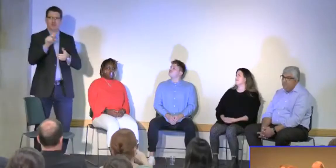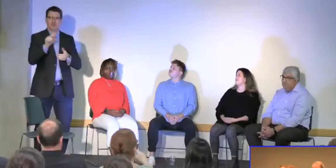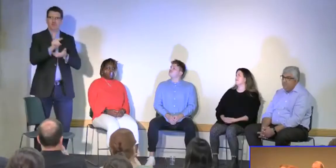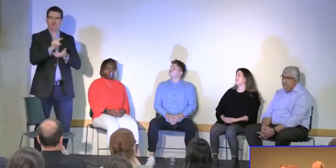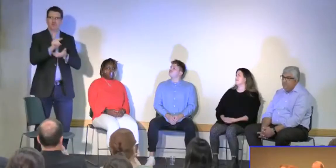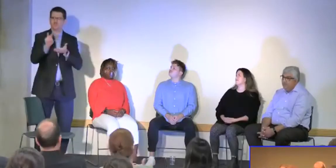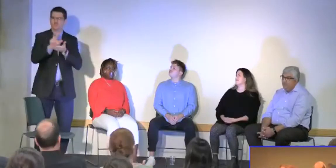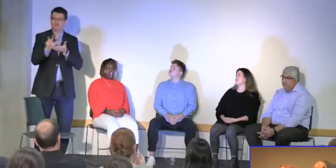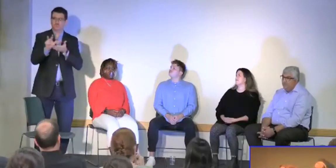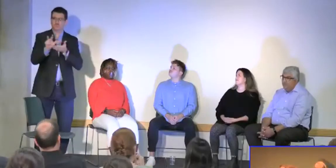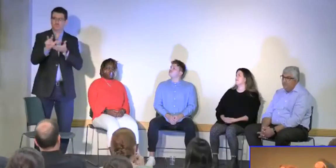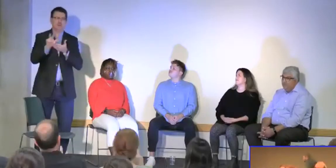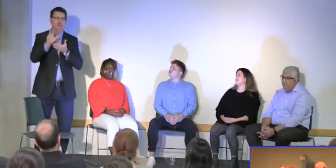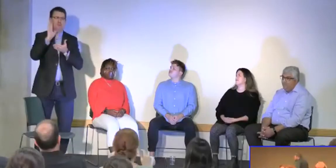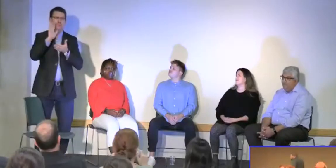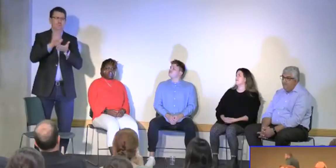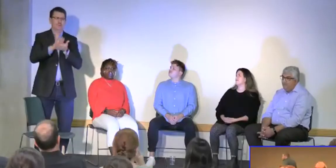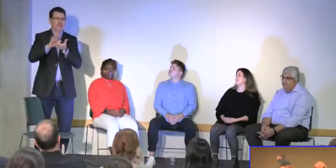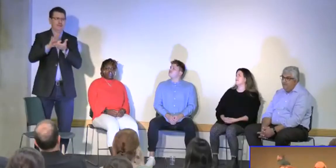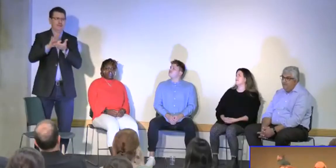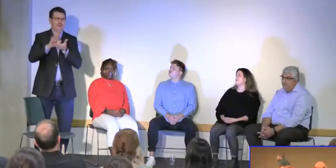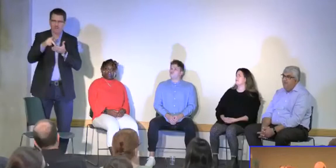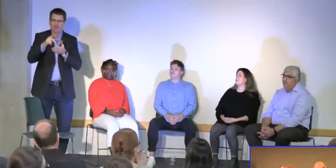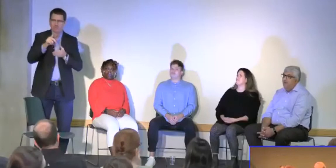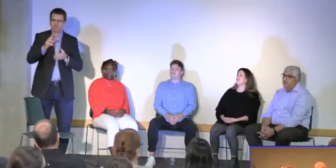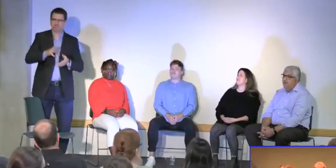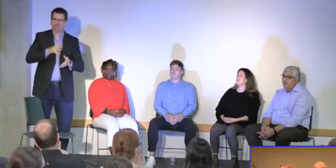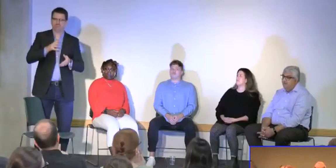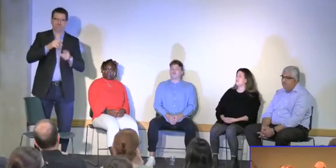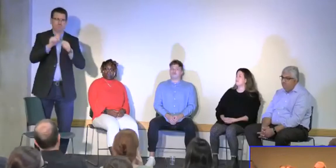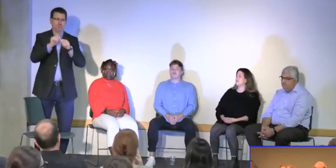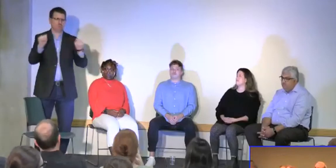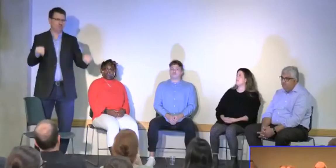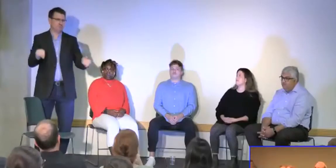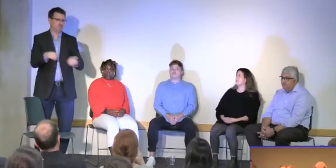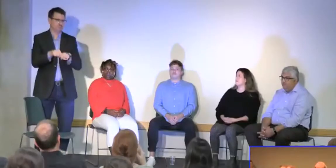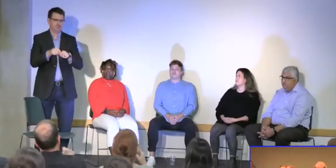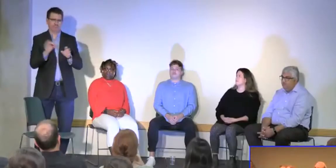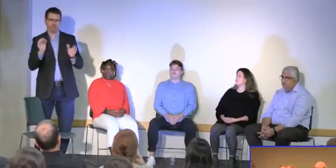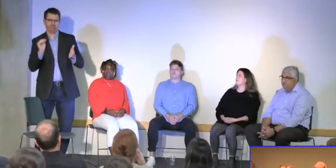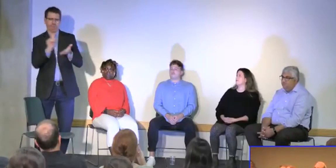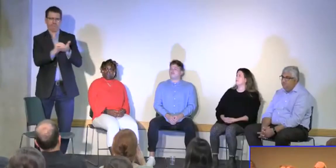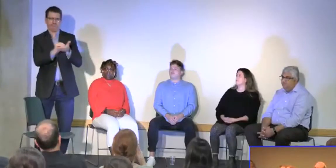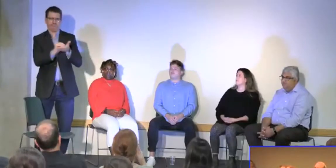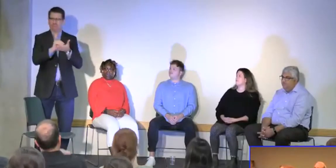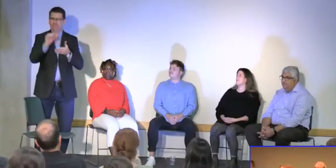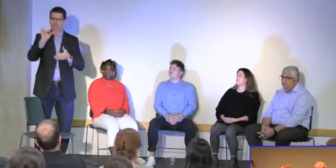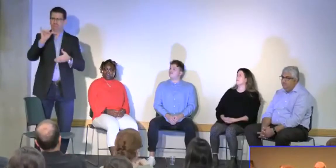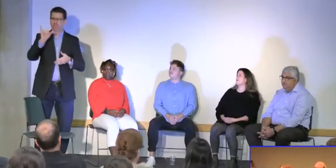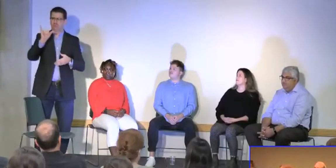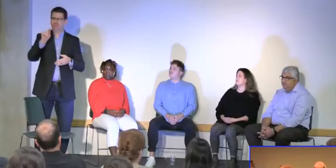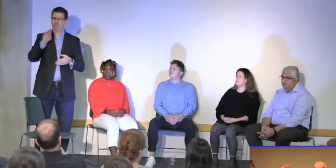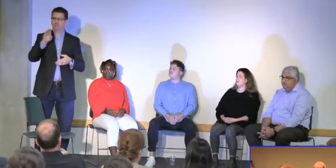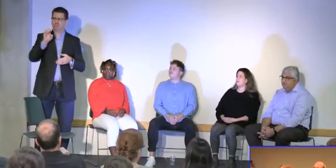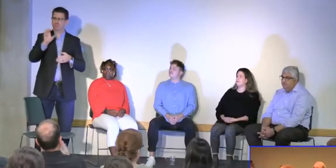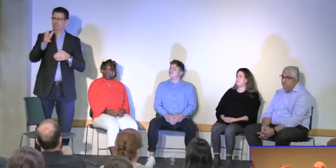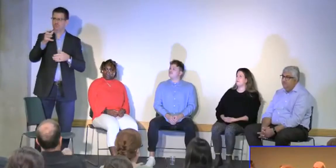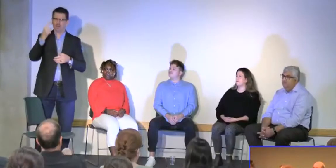internet, we'll take a couple of weeks to get those captions correct. We'll get them all cleaned up and put a proper transcript there with the